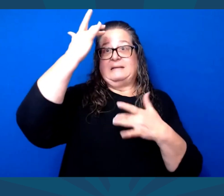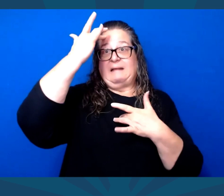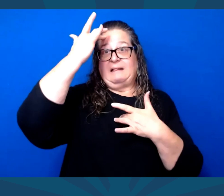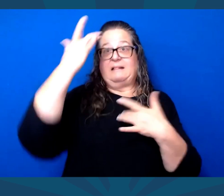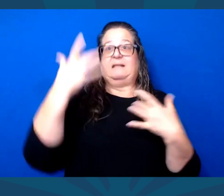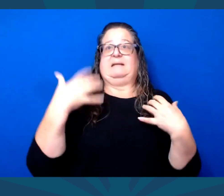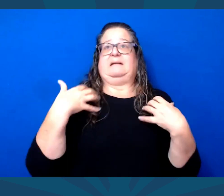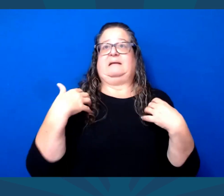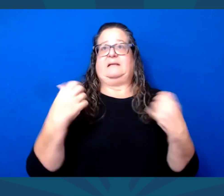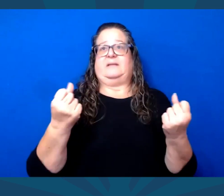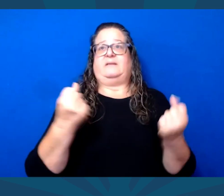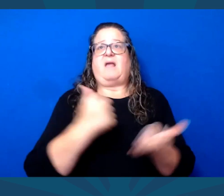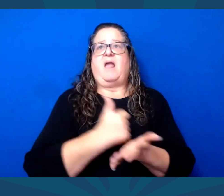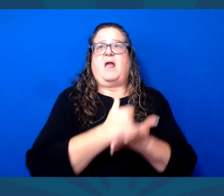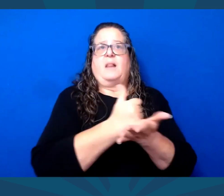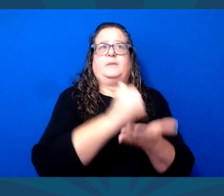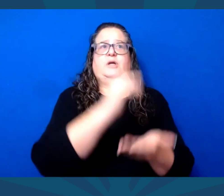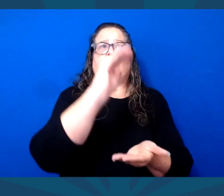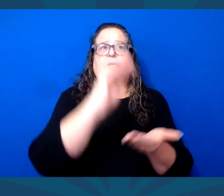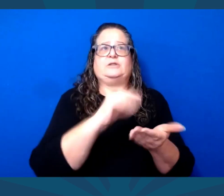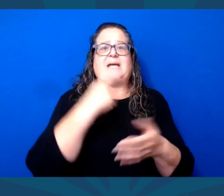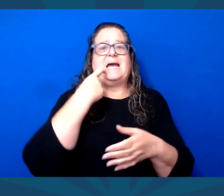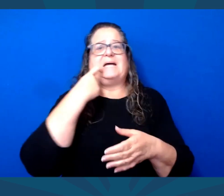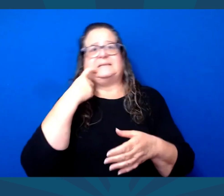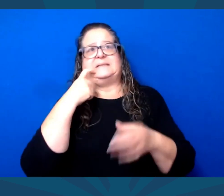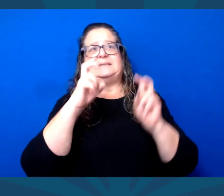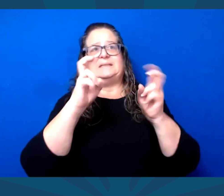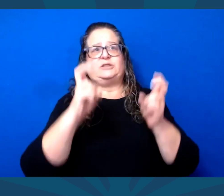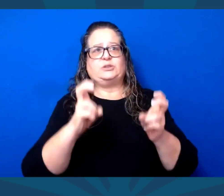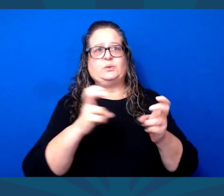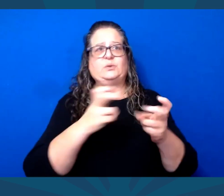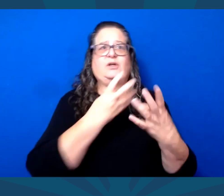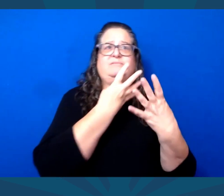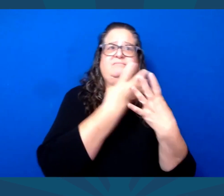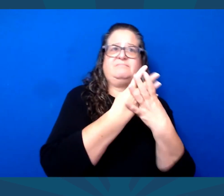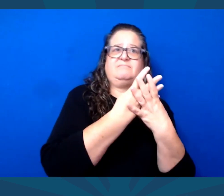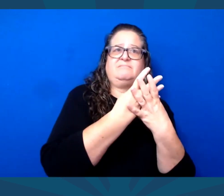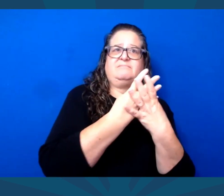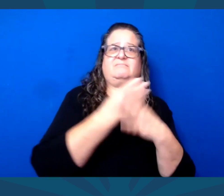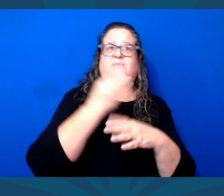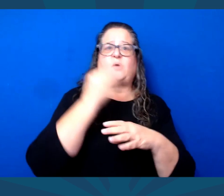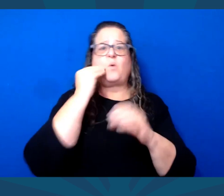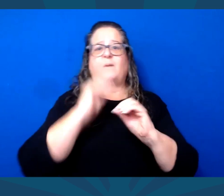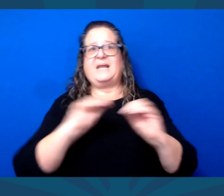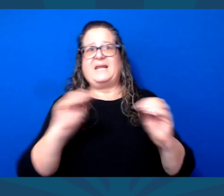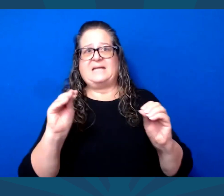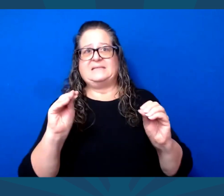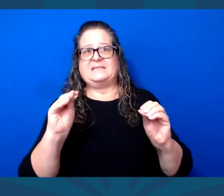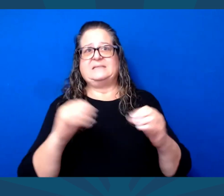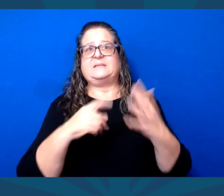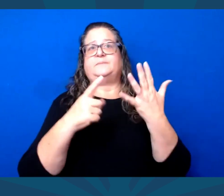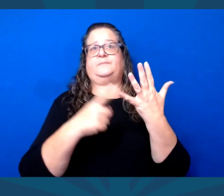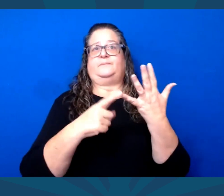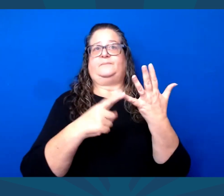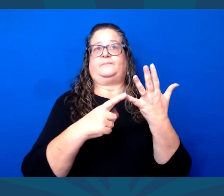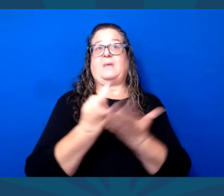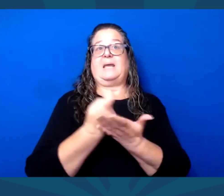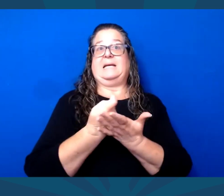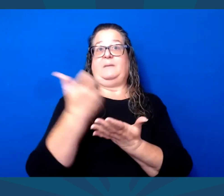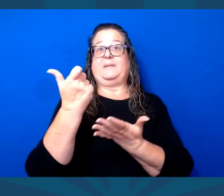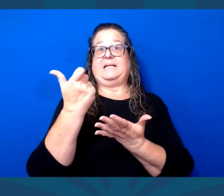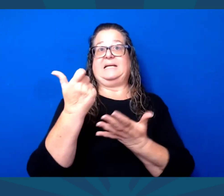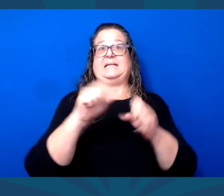essential that we properly care for the mentally ill to help reduce addiction issues, the incarceration of